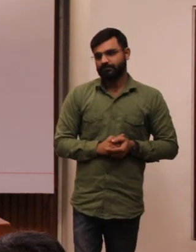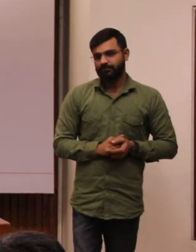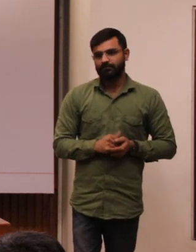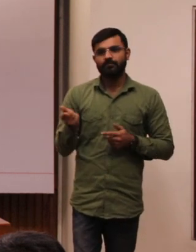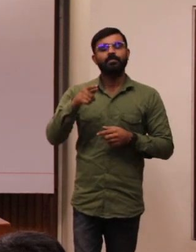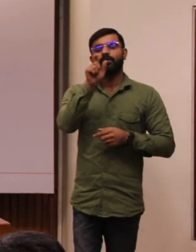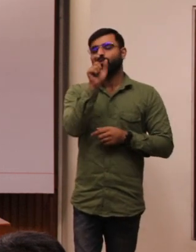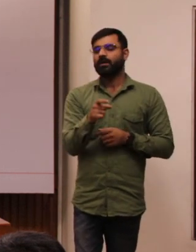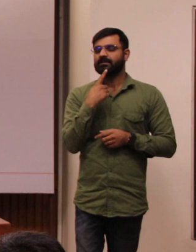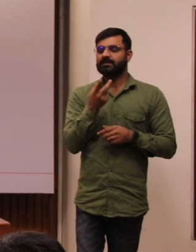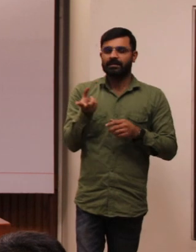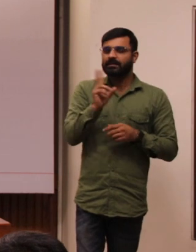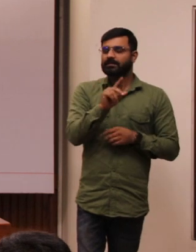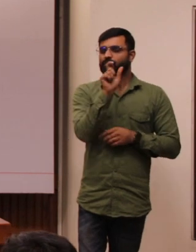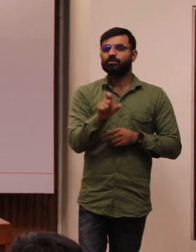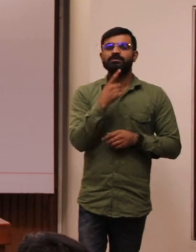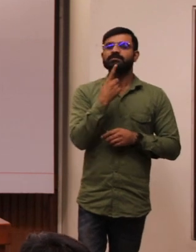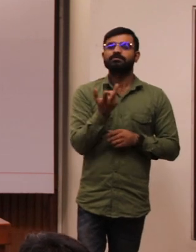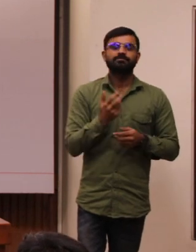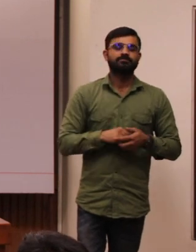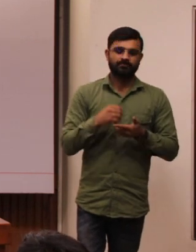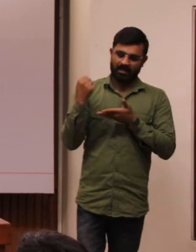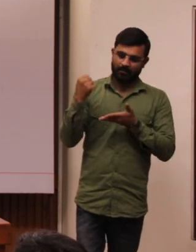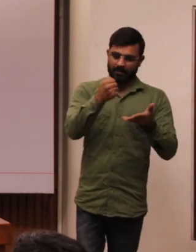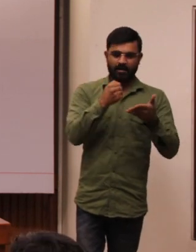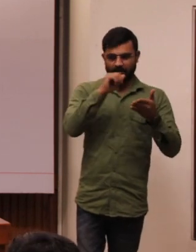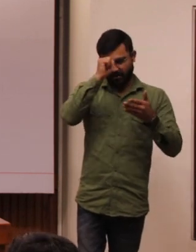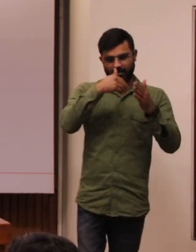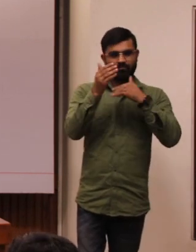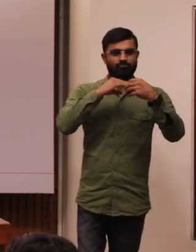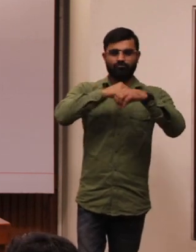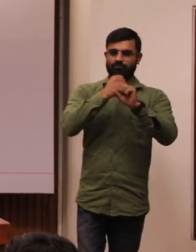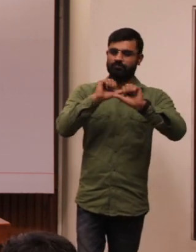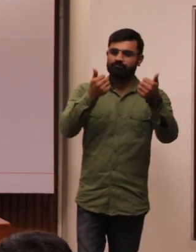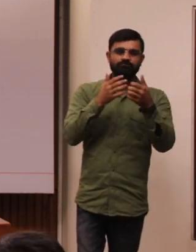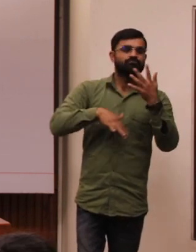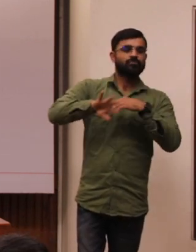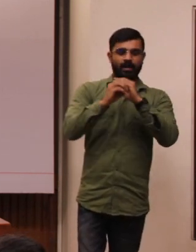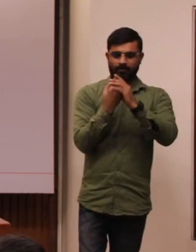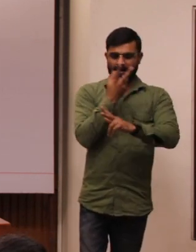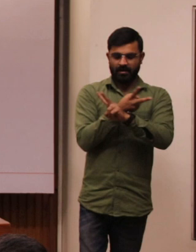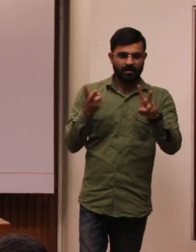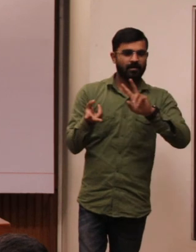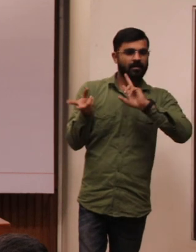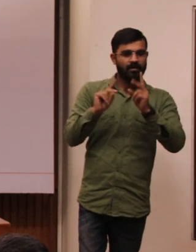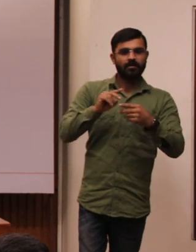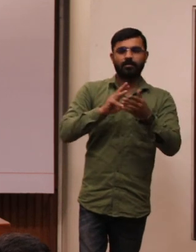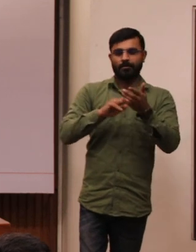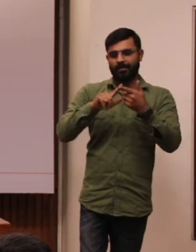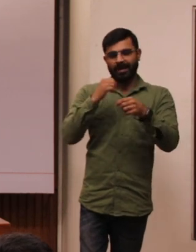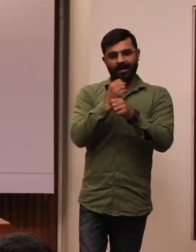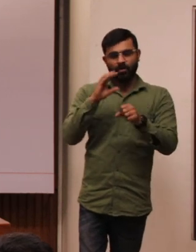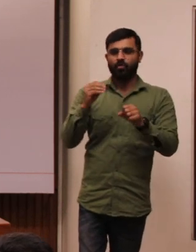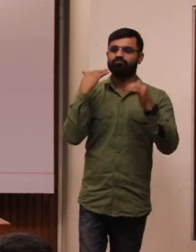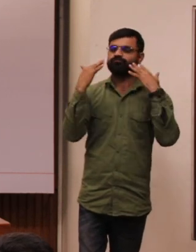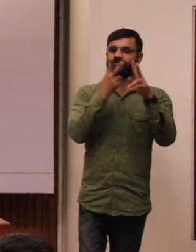In her words, I just want to reiterate what she said in the budget. Building on India's success in afforestation, MISTI will be taken up for mangrove plantation along